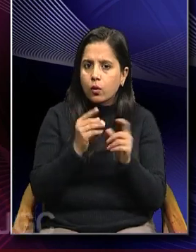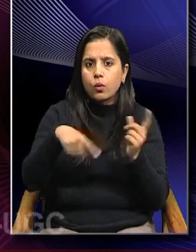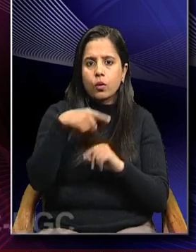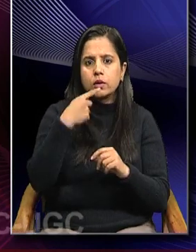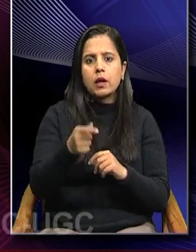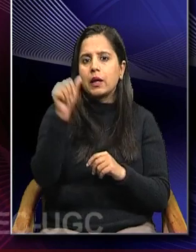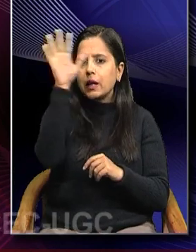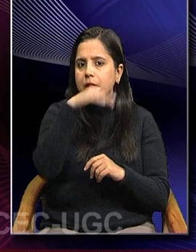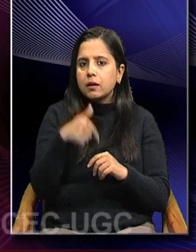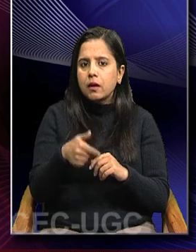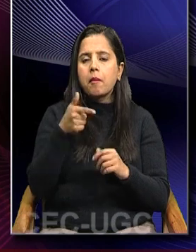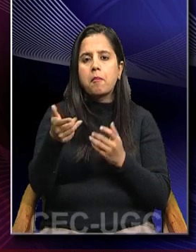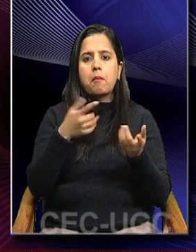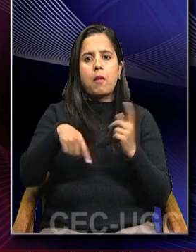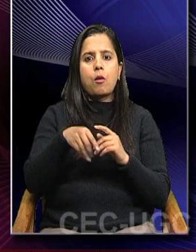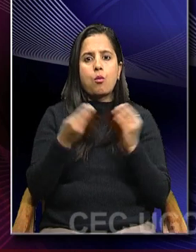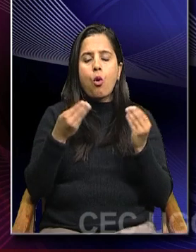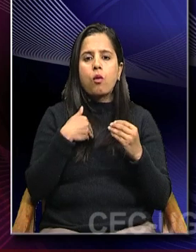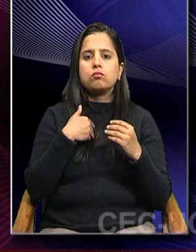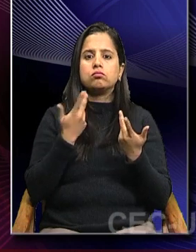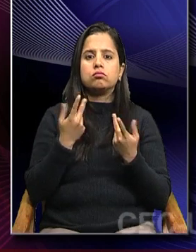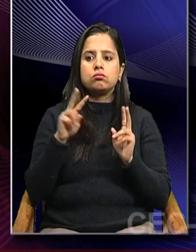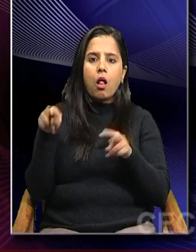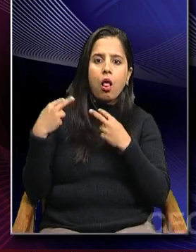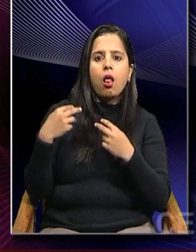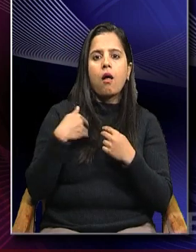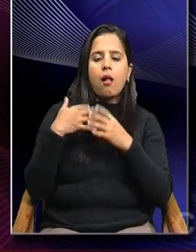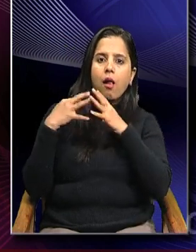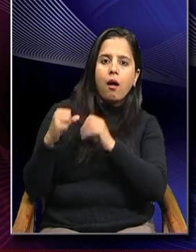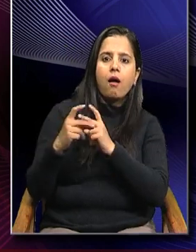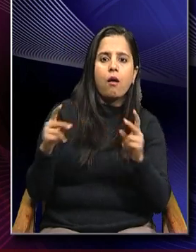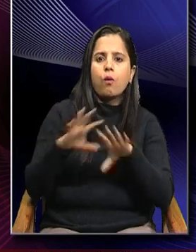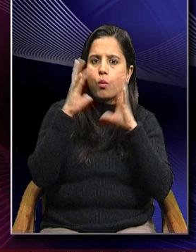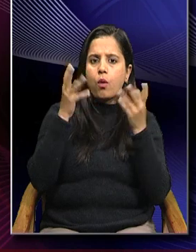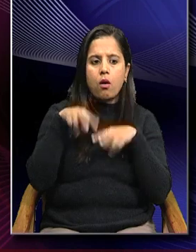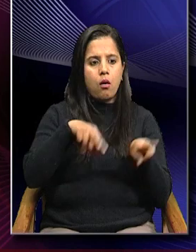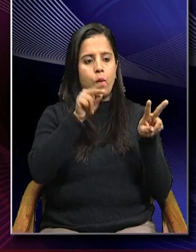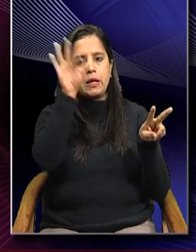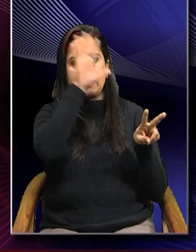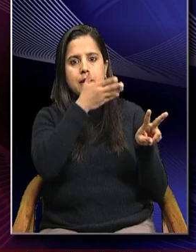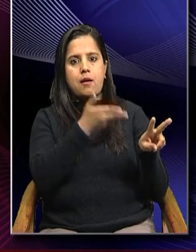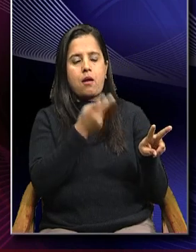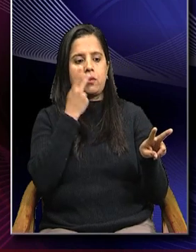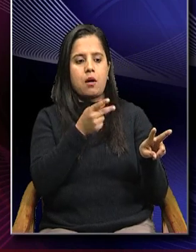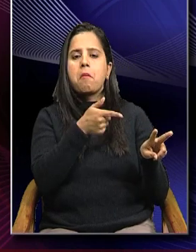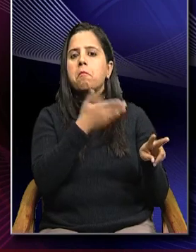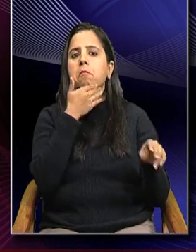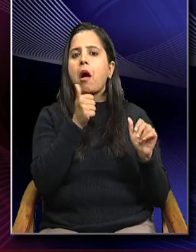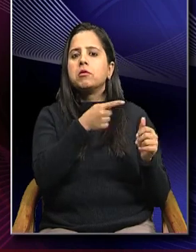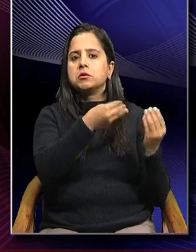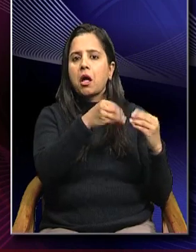making Indian market the most attractive and lucrative market. The entire world is looking at India as one of the best